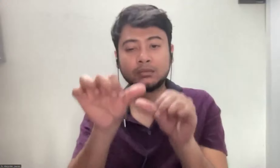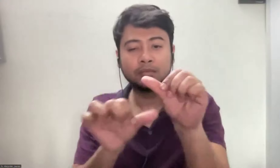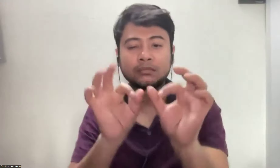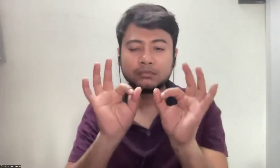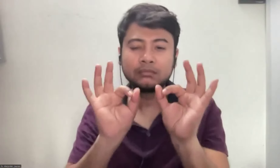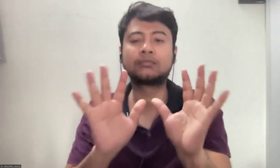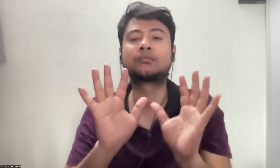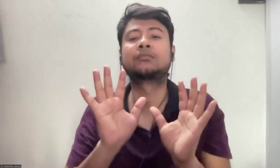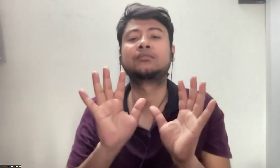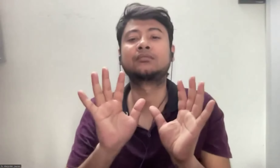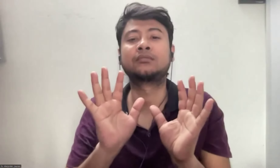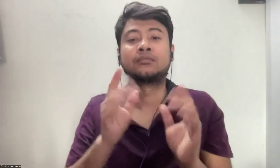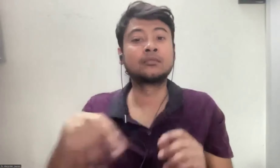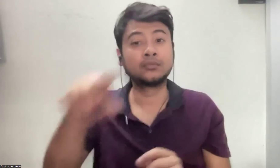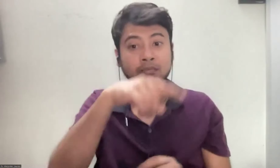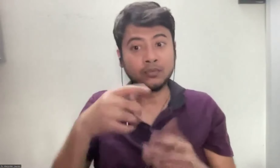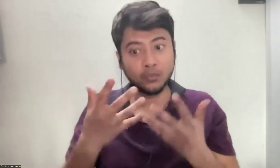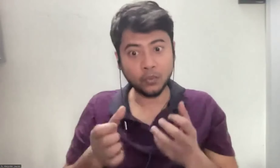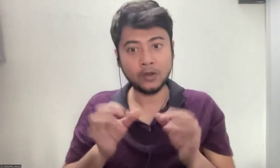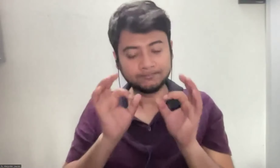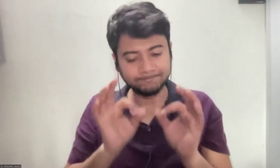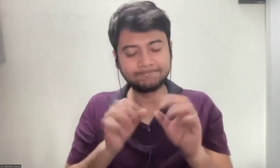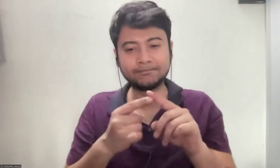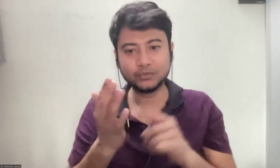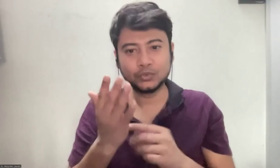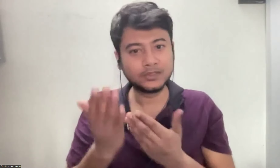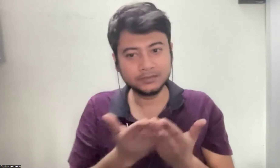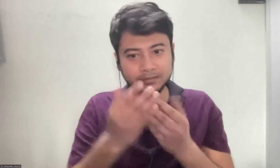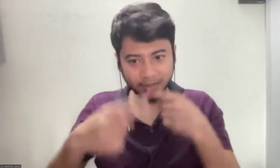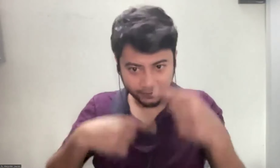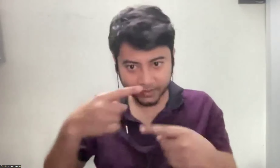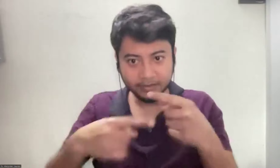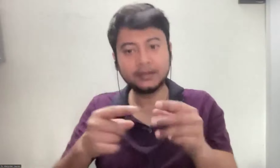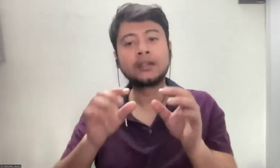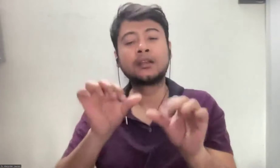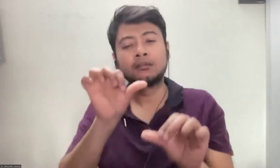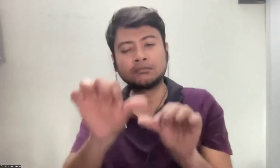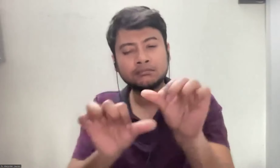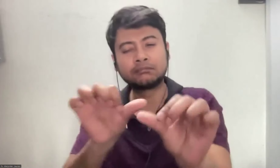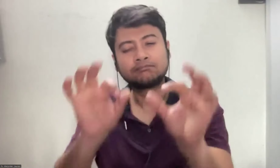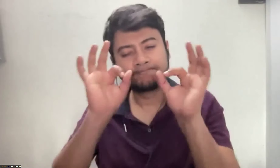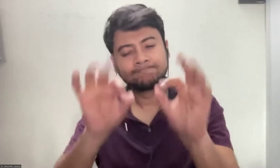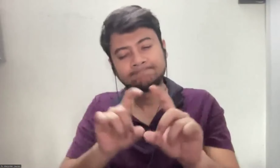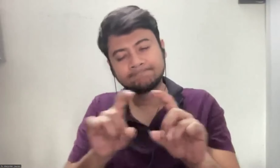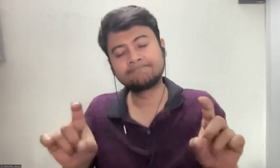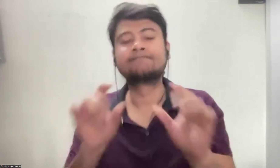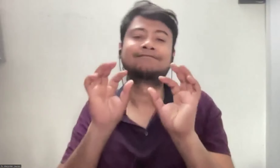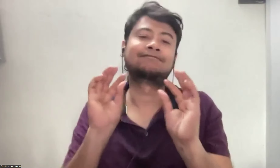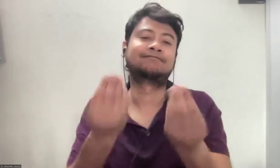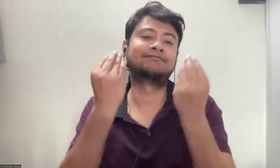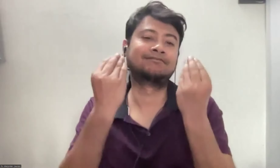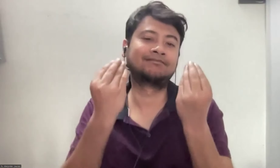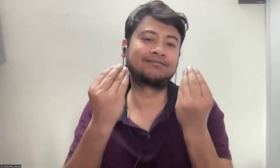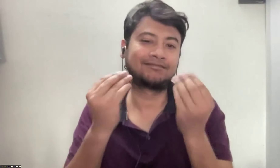So now let's have a look at the video once again. This time we'll be understanding what it all